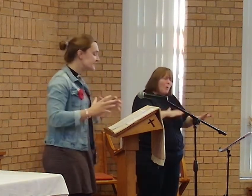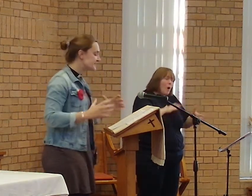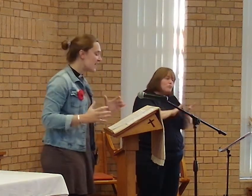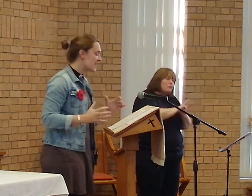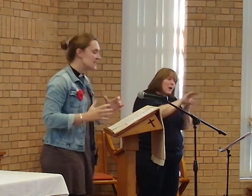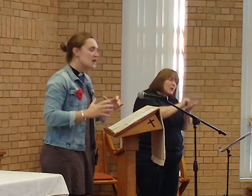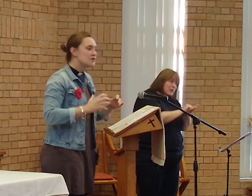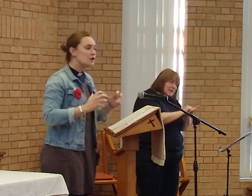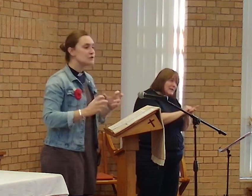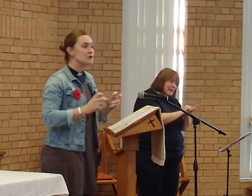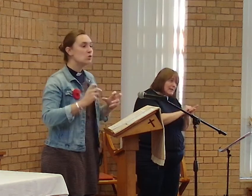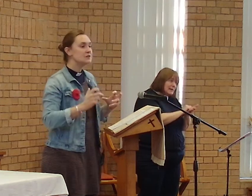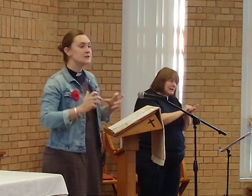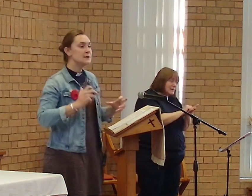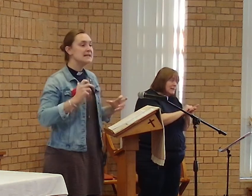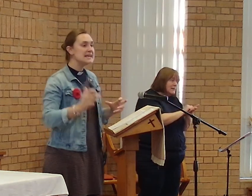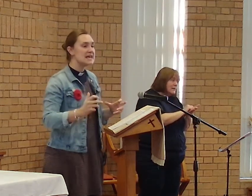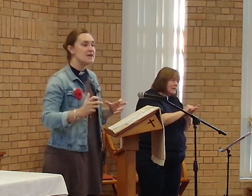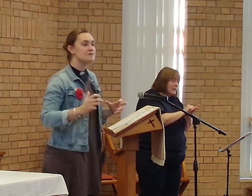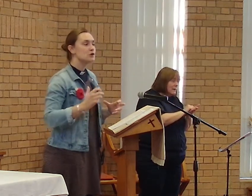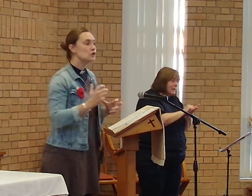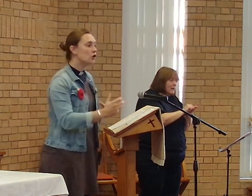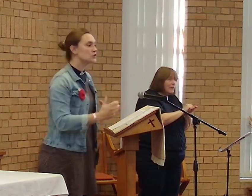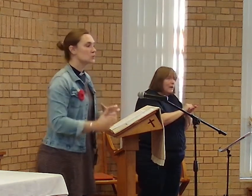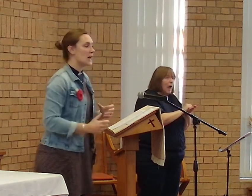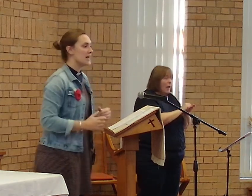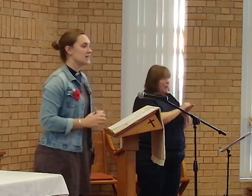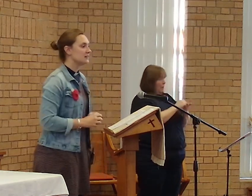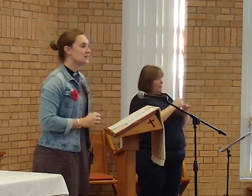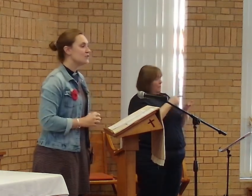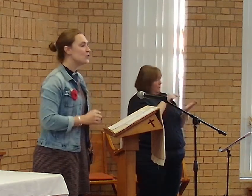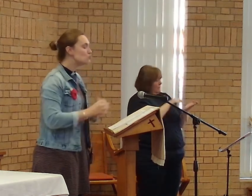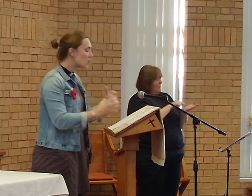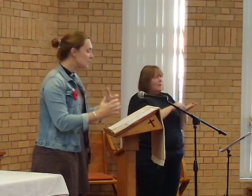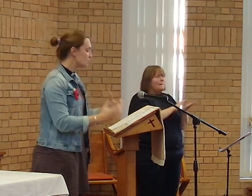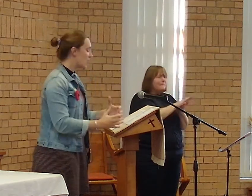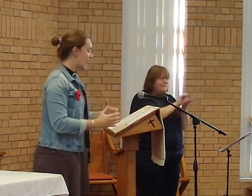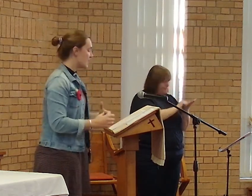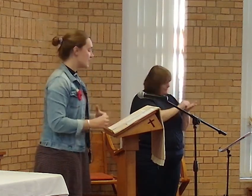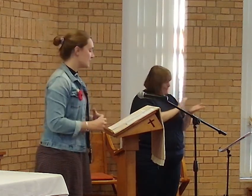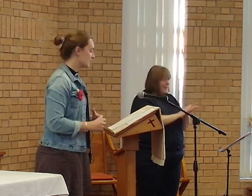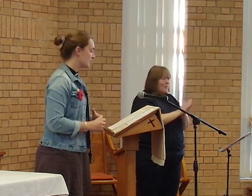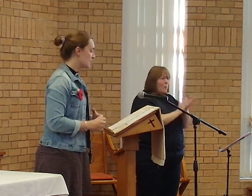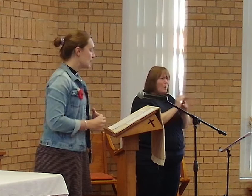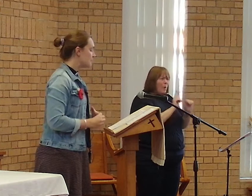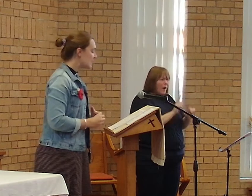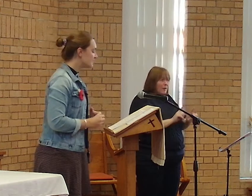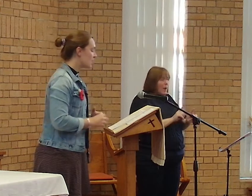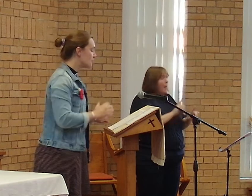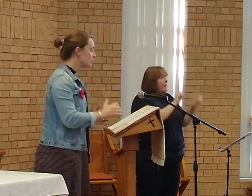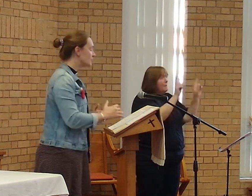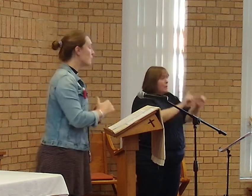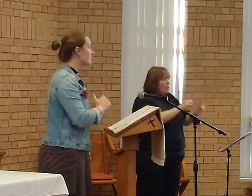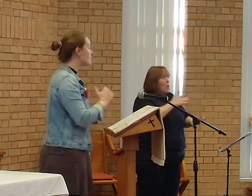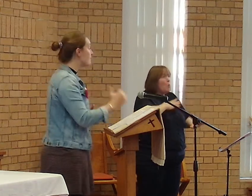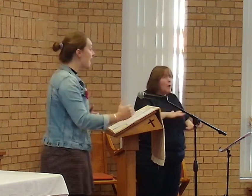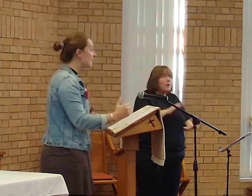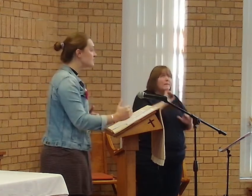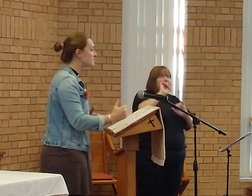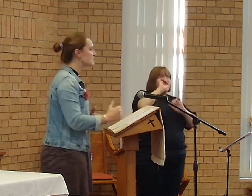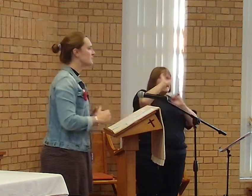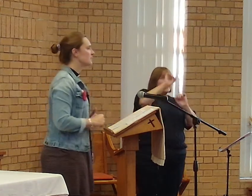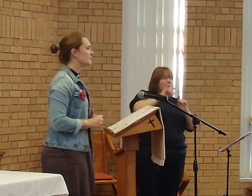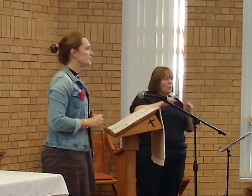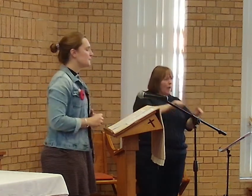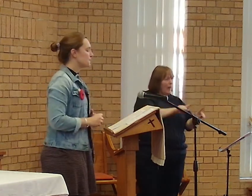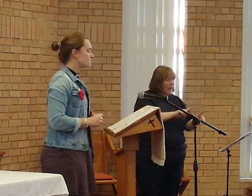Righteousness is to say those who want to live God's way, the right way. Blessed are those who want